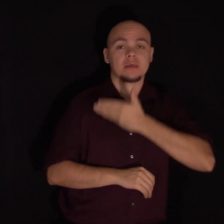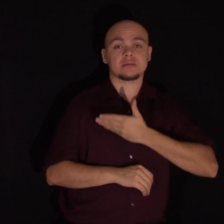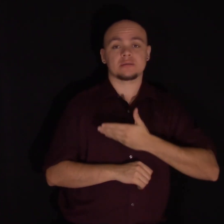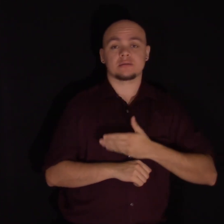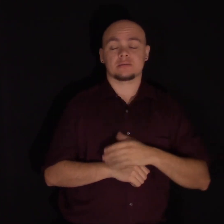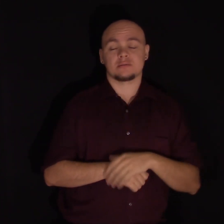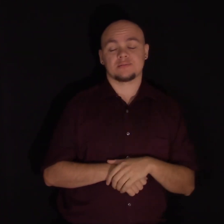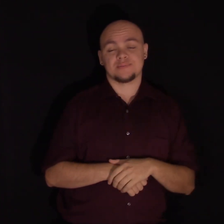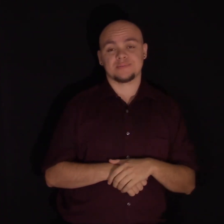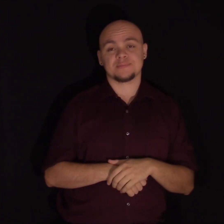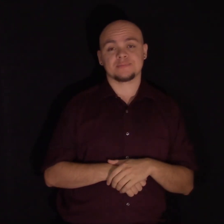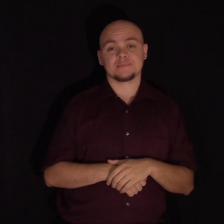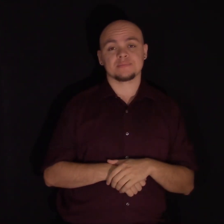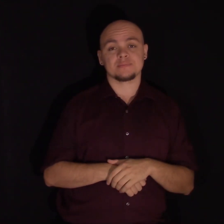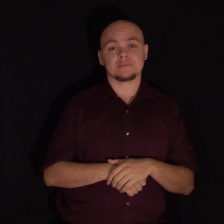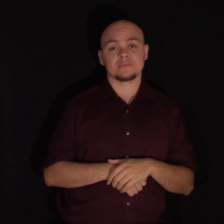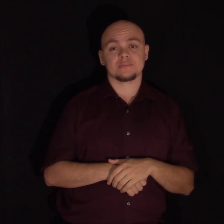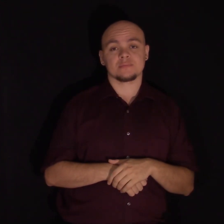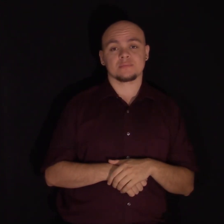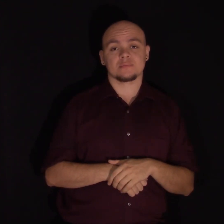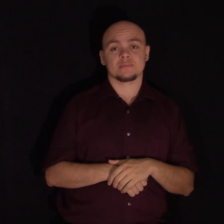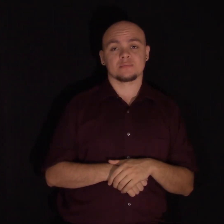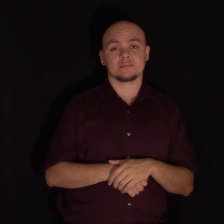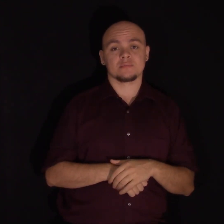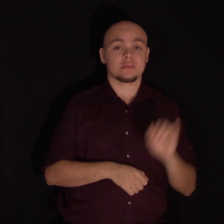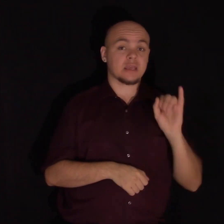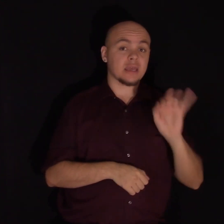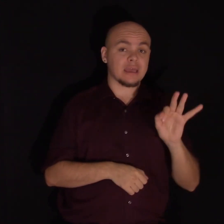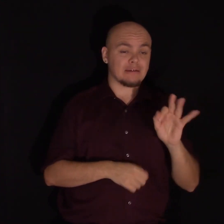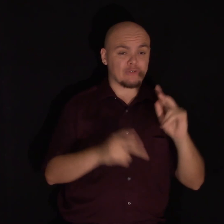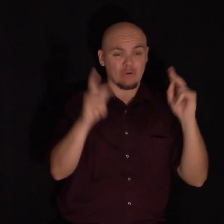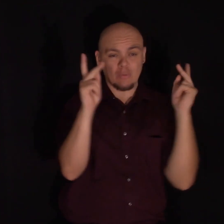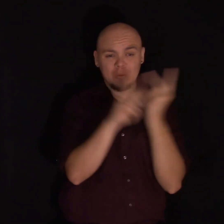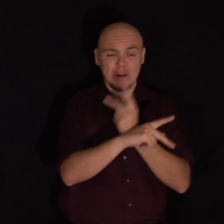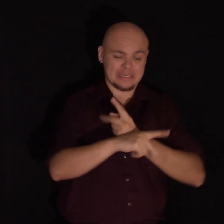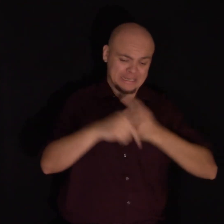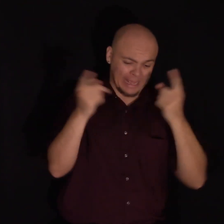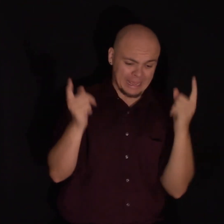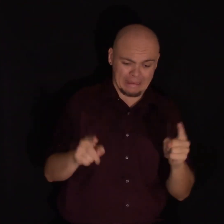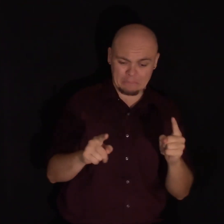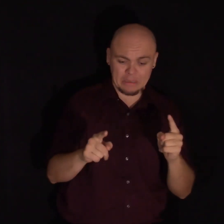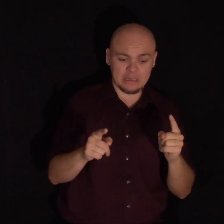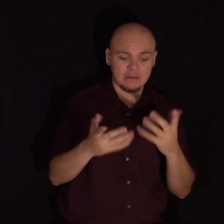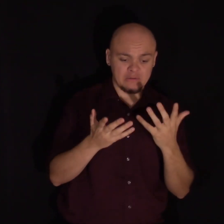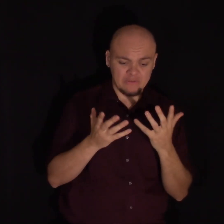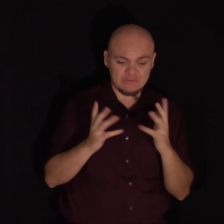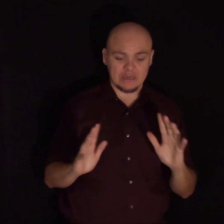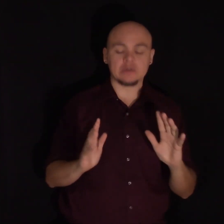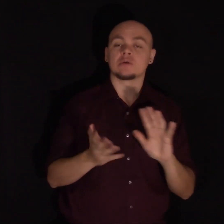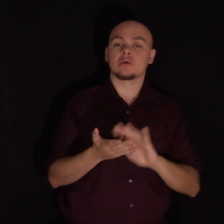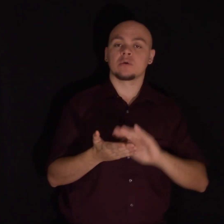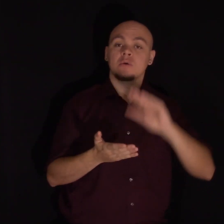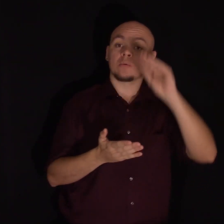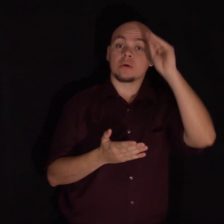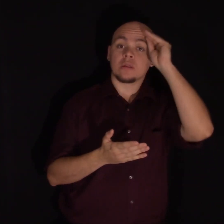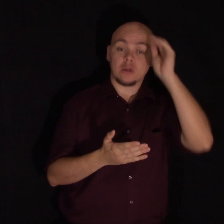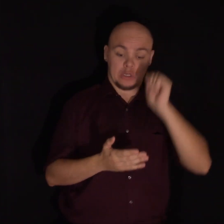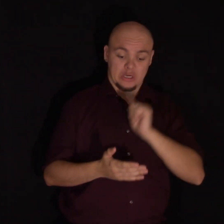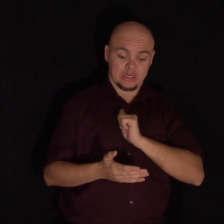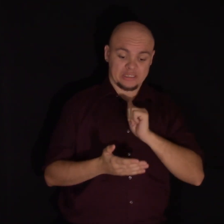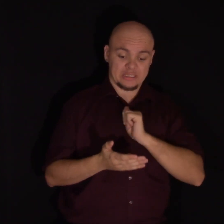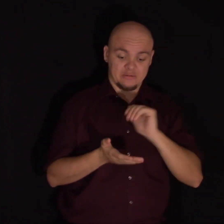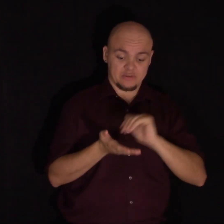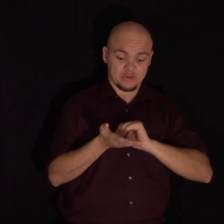And if worst-case scenarios do come to pass, we'll have to learn to forgive ourselves for not